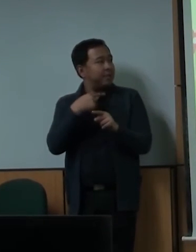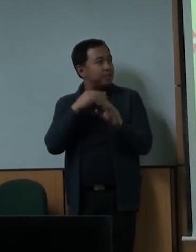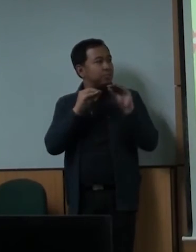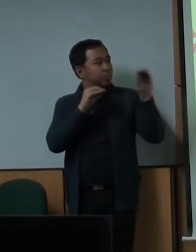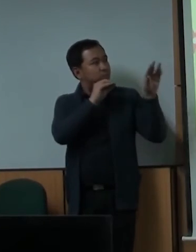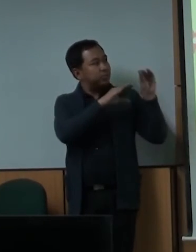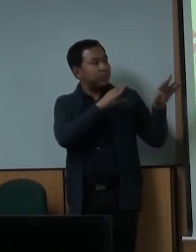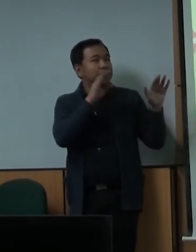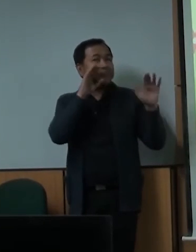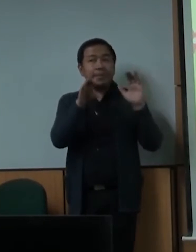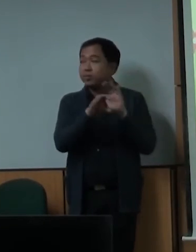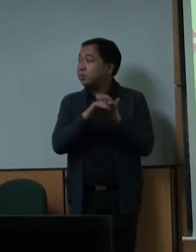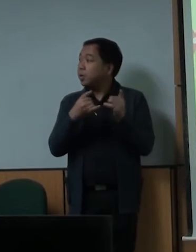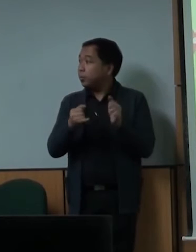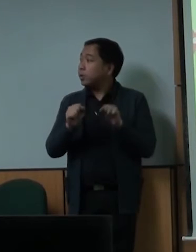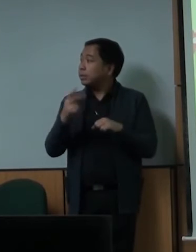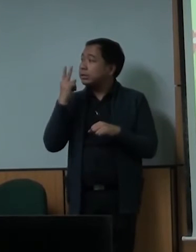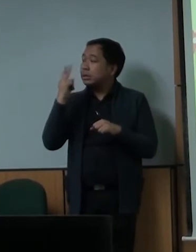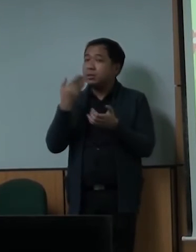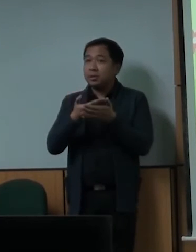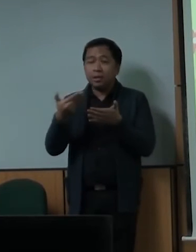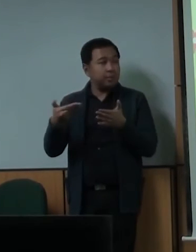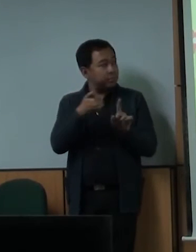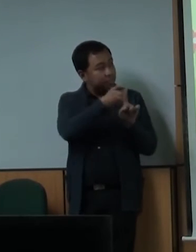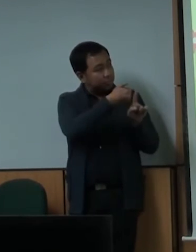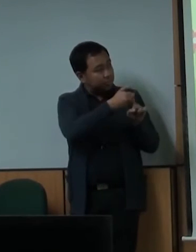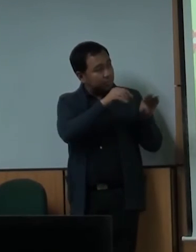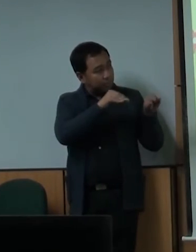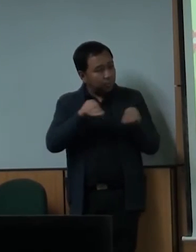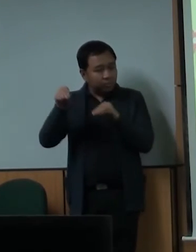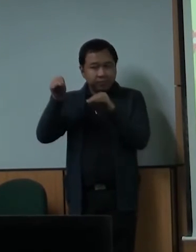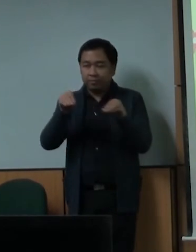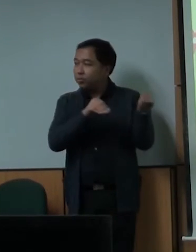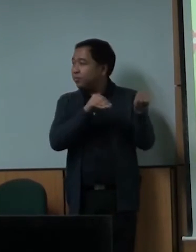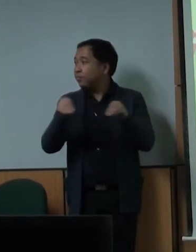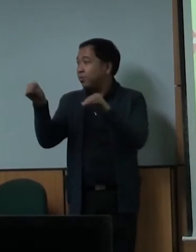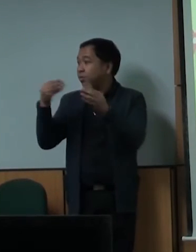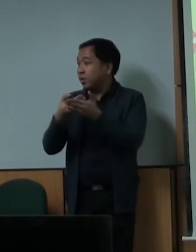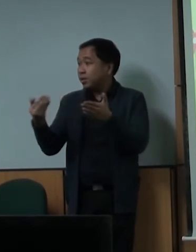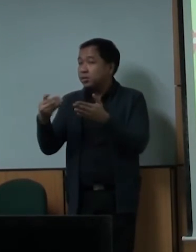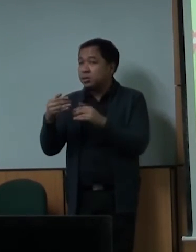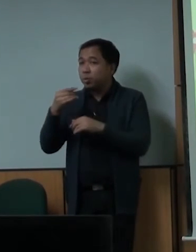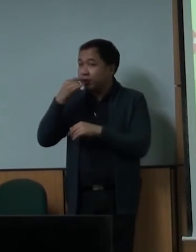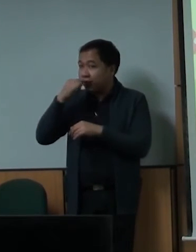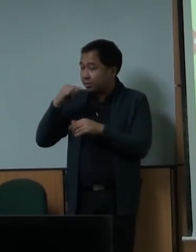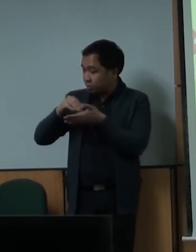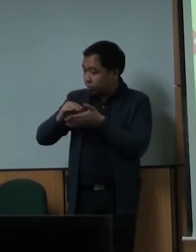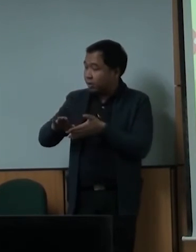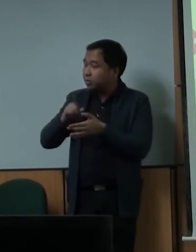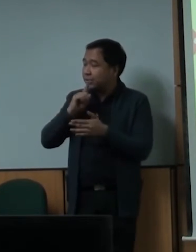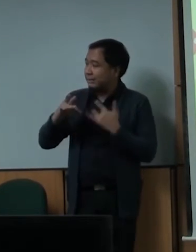pictures. Now, you can see the object moving by themselves. So kids are very, oh, okay.